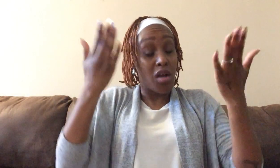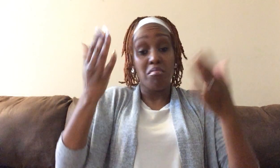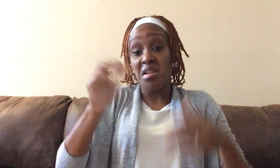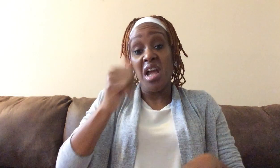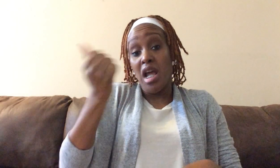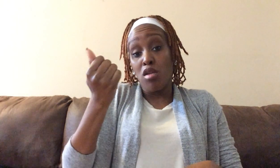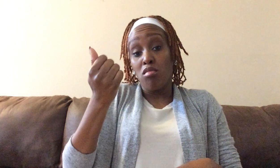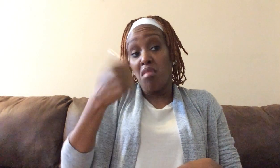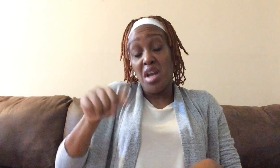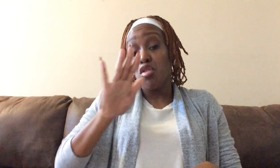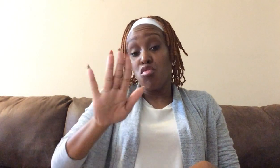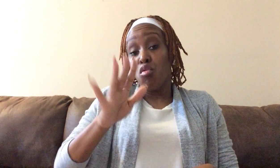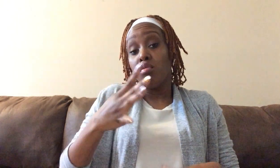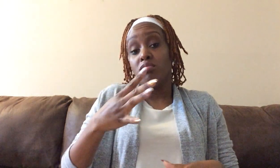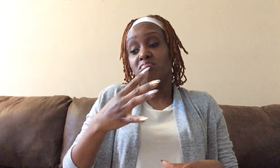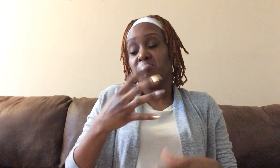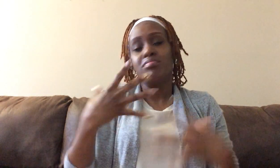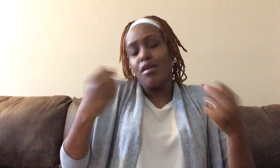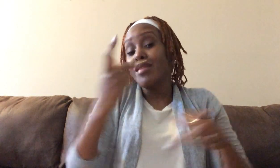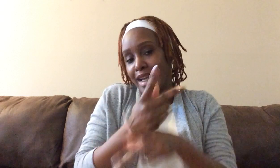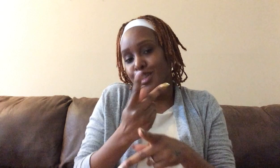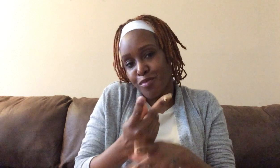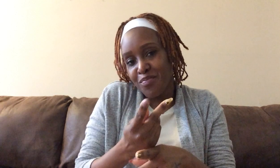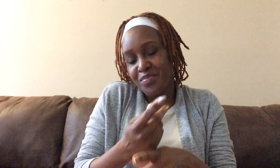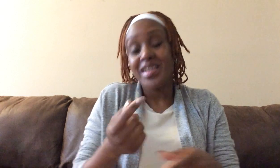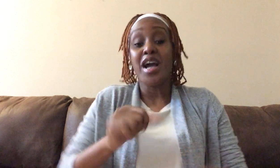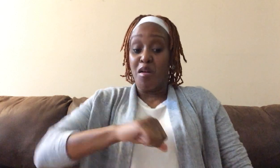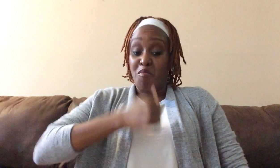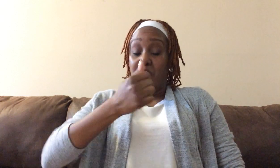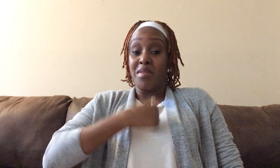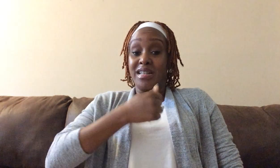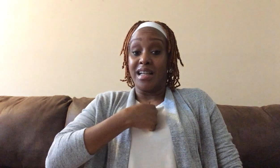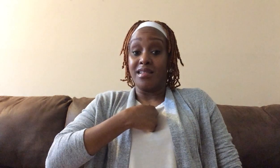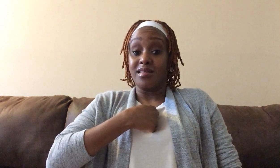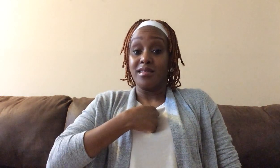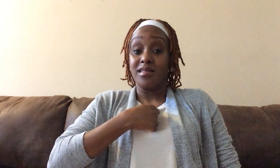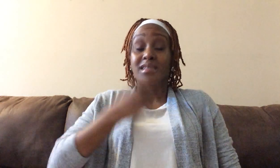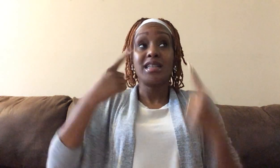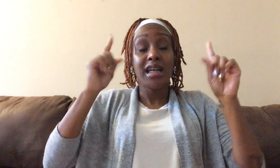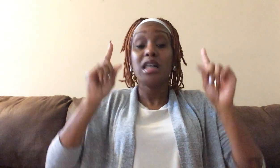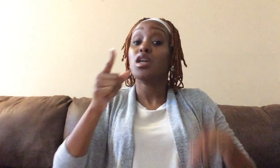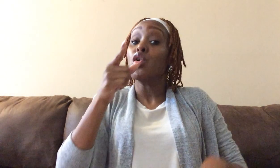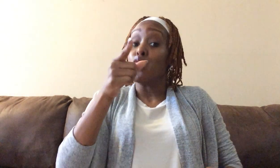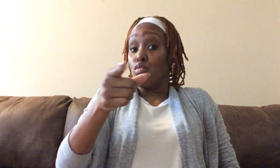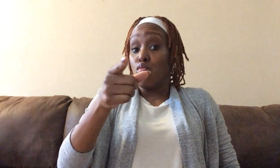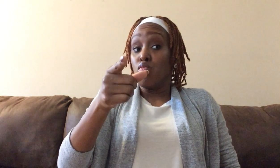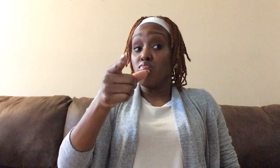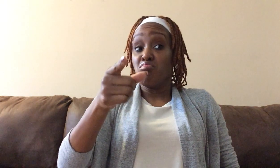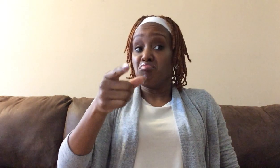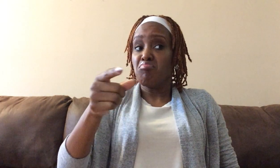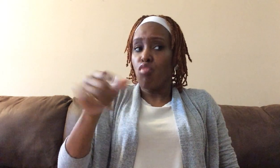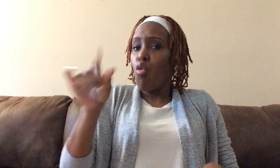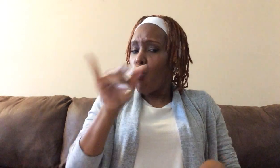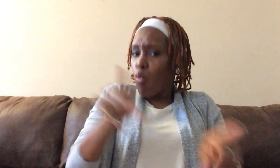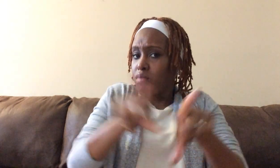health care needs. I am proud of my success, and you too can succeed with Women's Therapy Center.